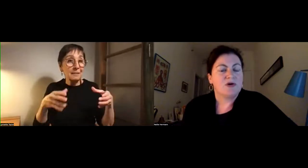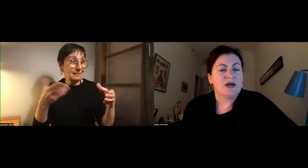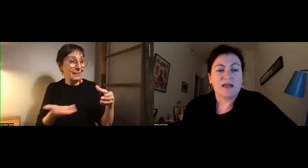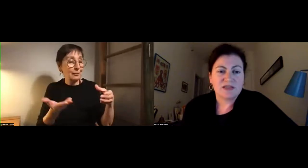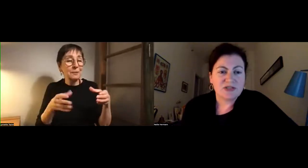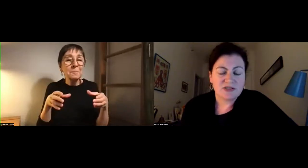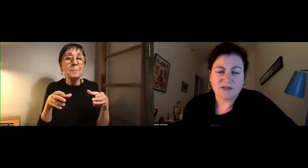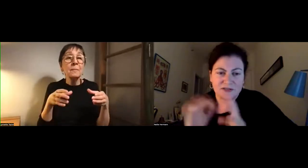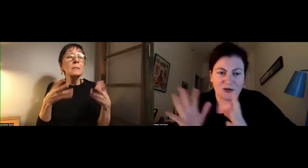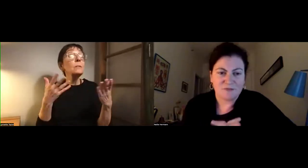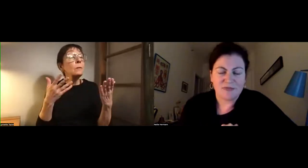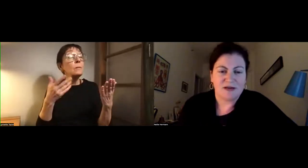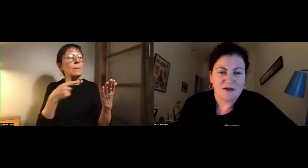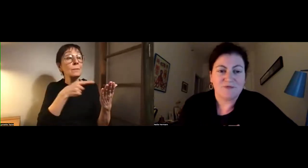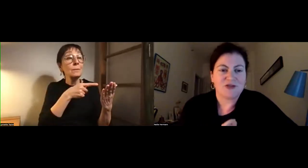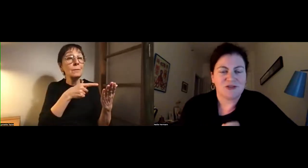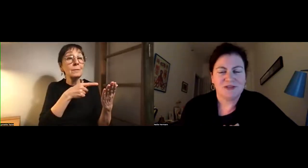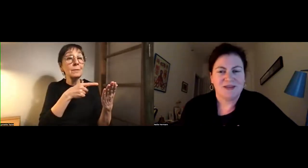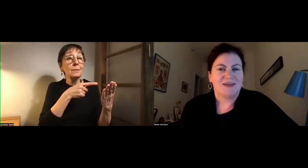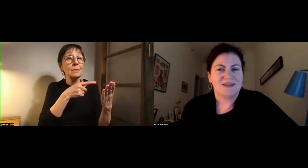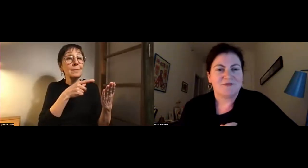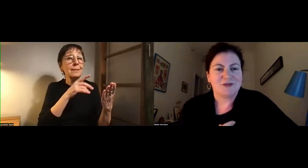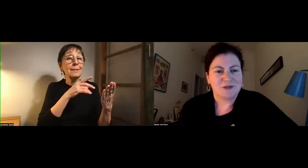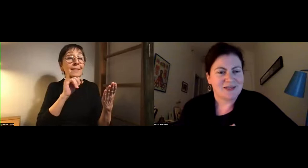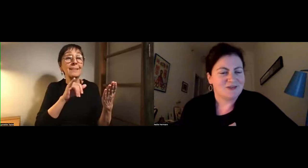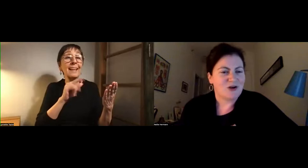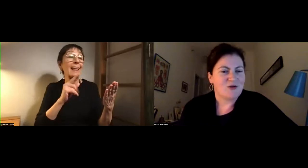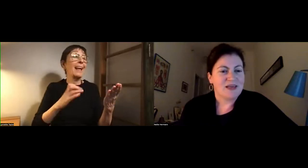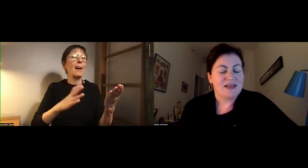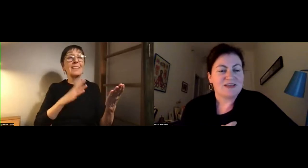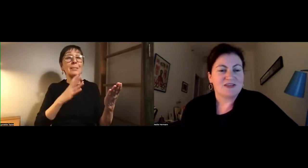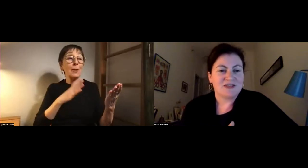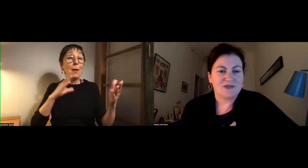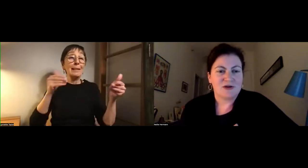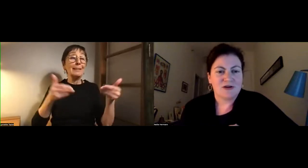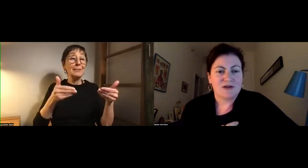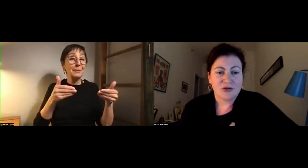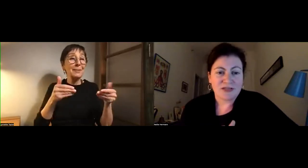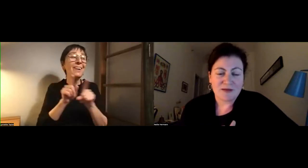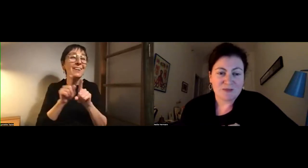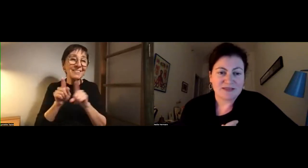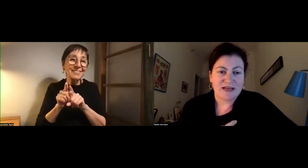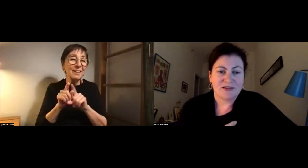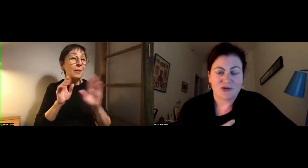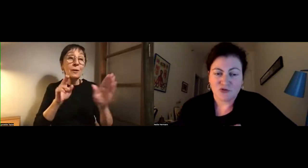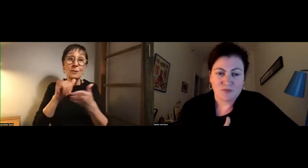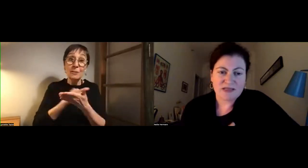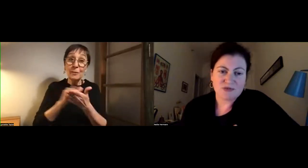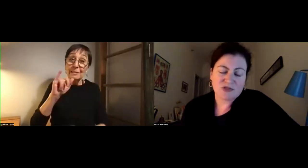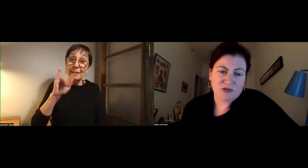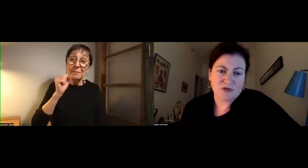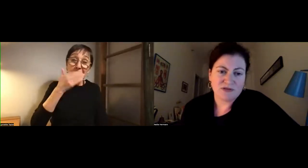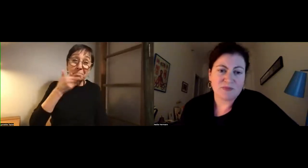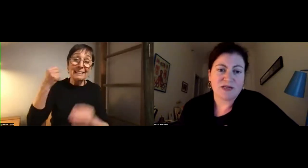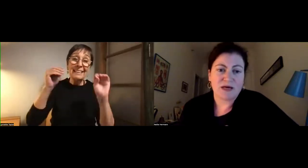So in addition, just, you know, the official intro, in addition to her New York Times bestseller, True Biz,